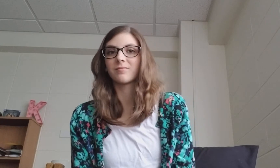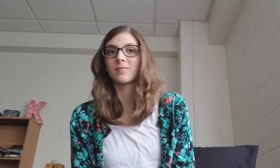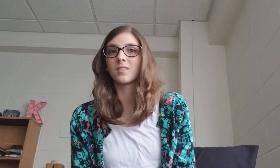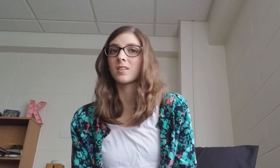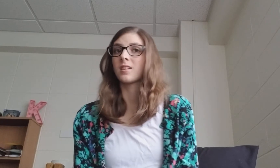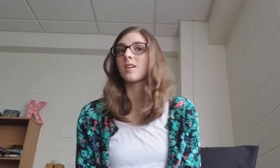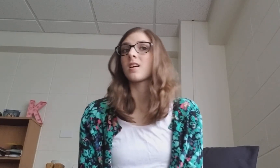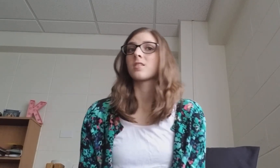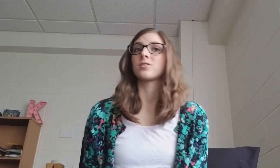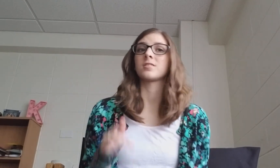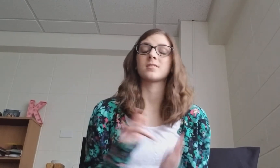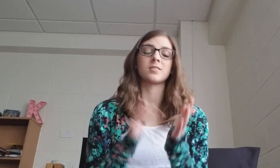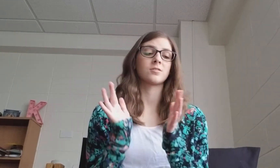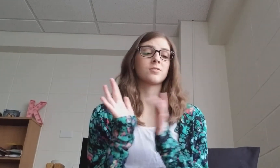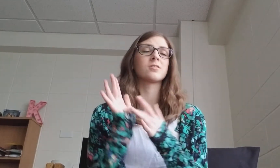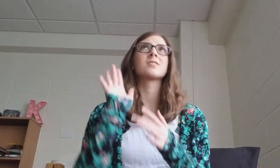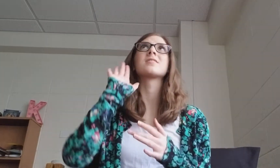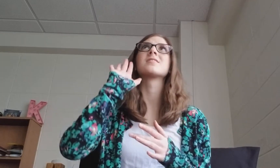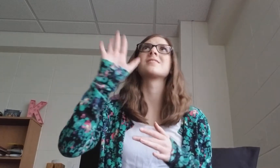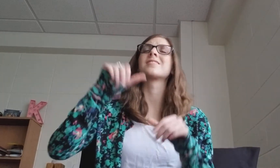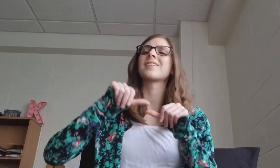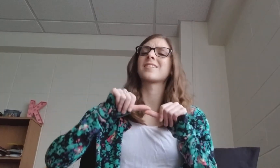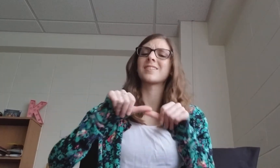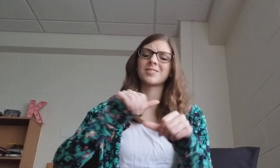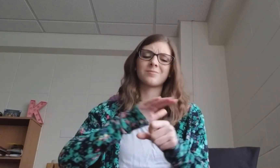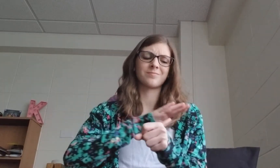Jesus you're still enough